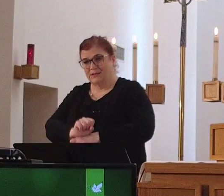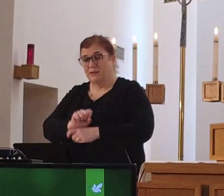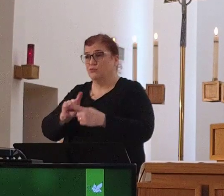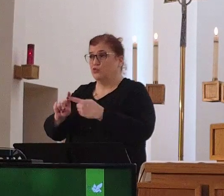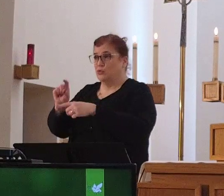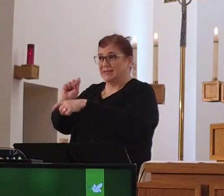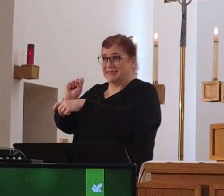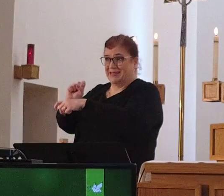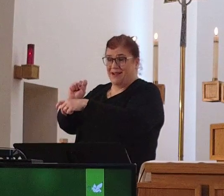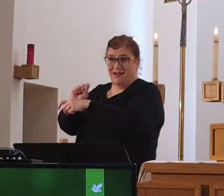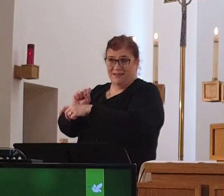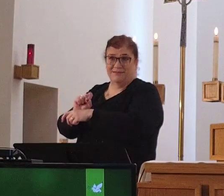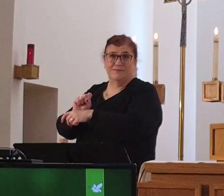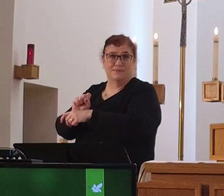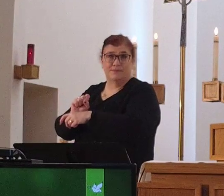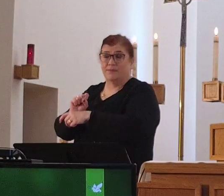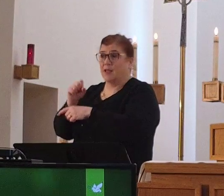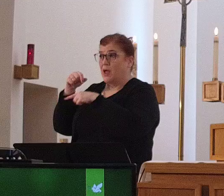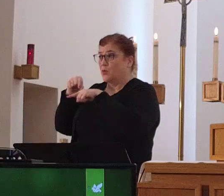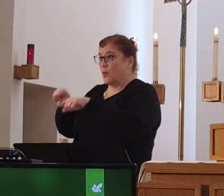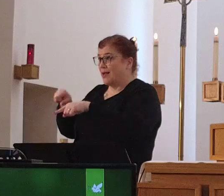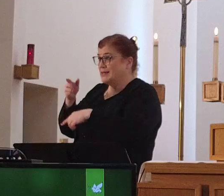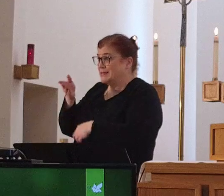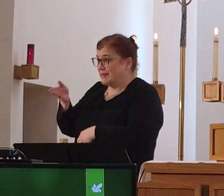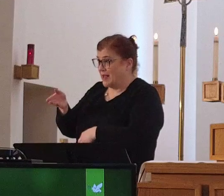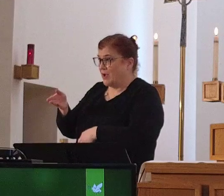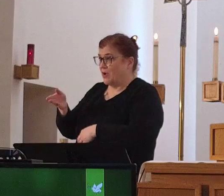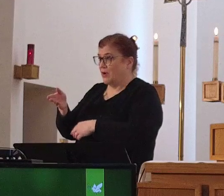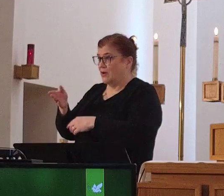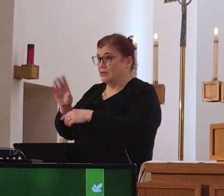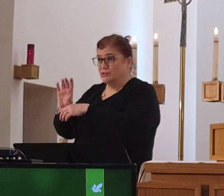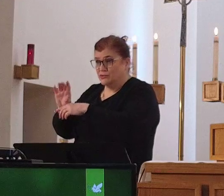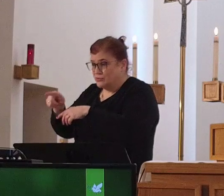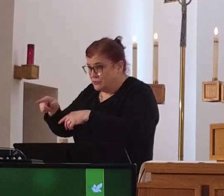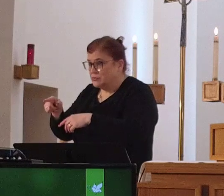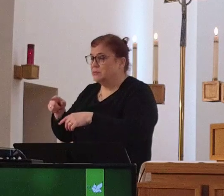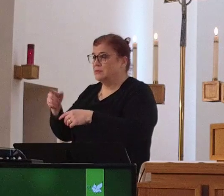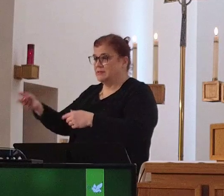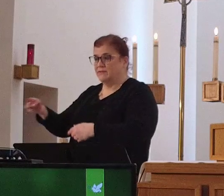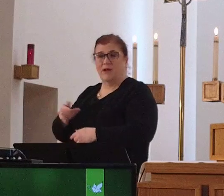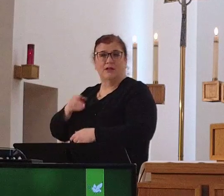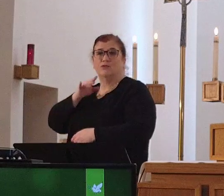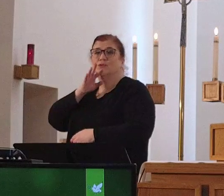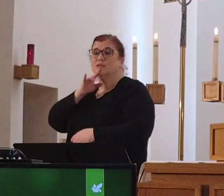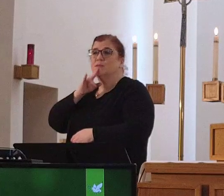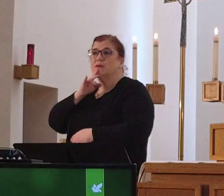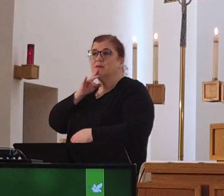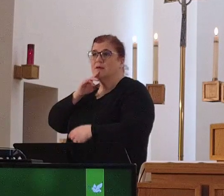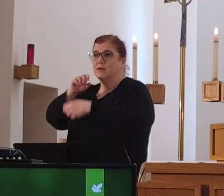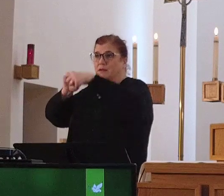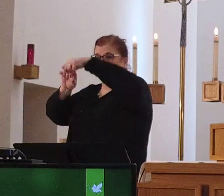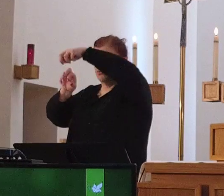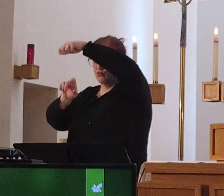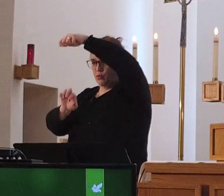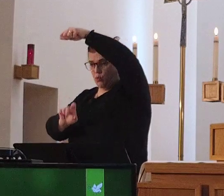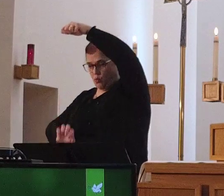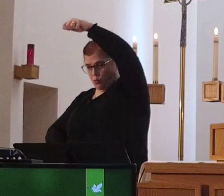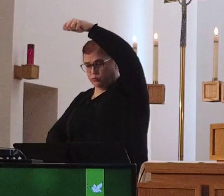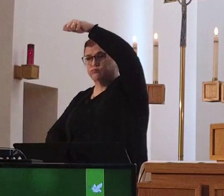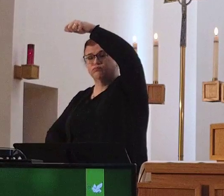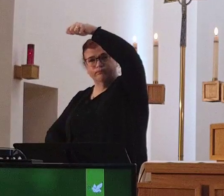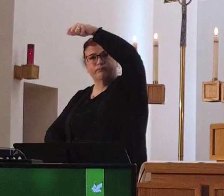the synagogue. And while he is there, he is invited to speak and unrolls the scroll